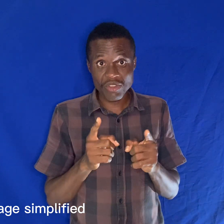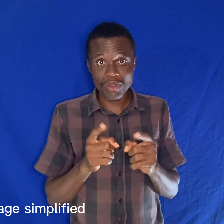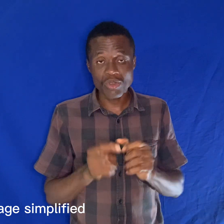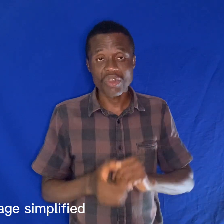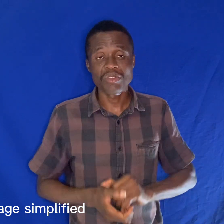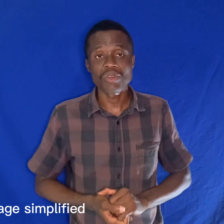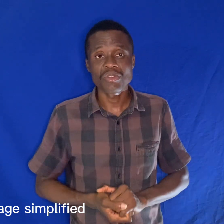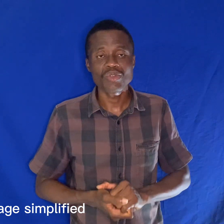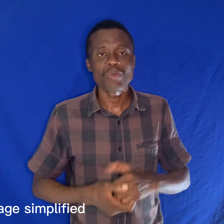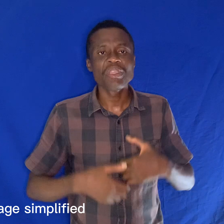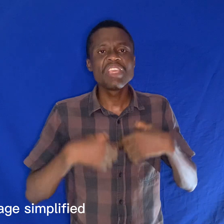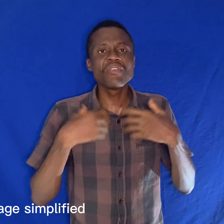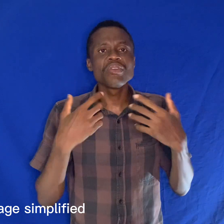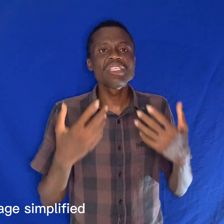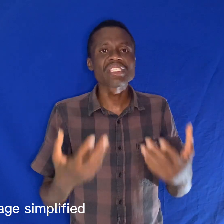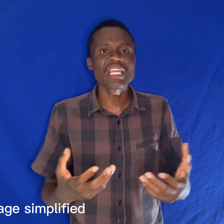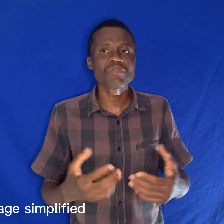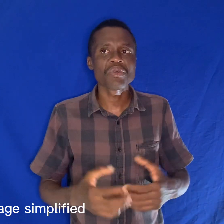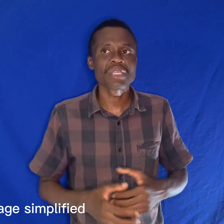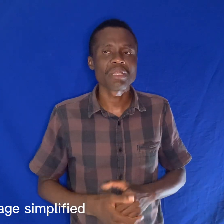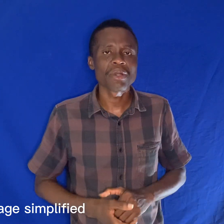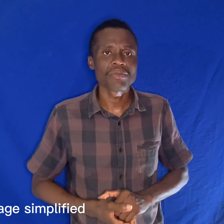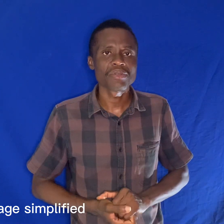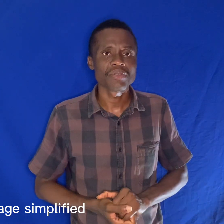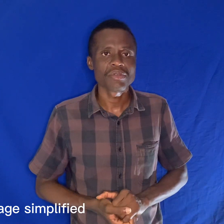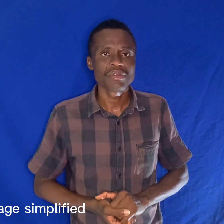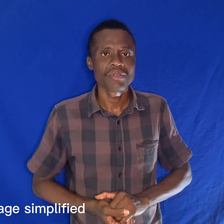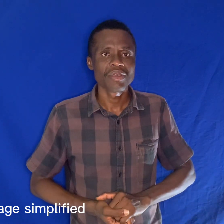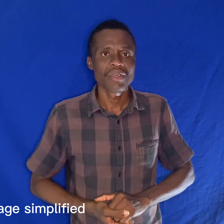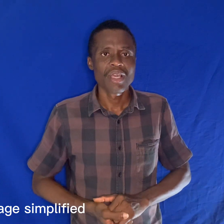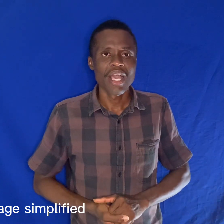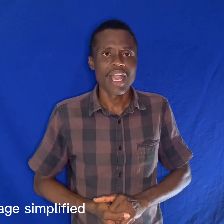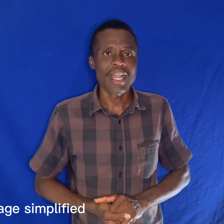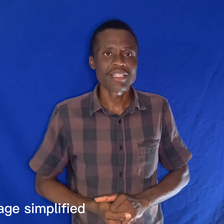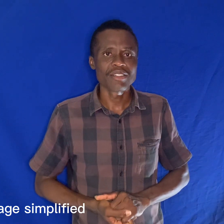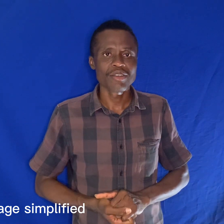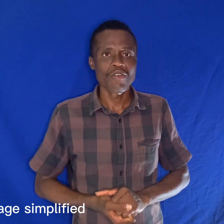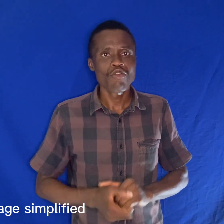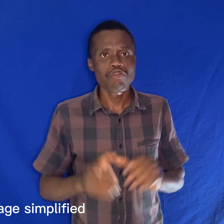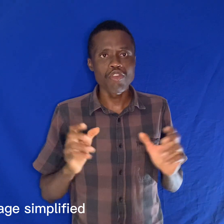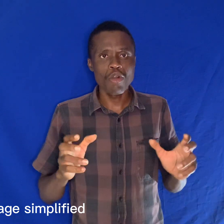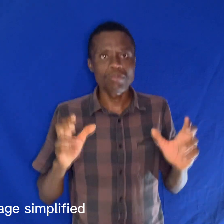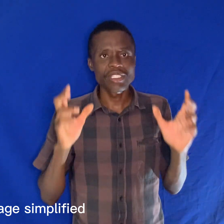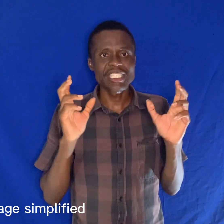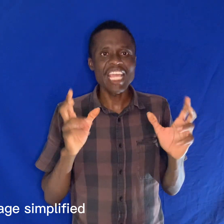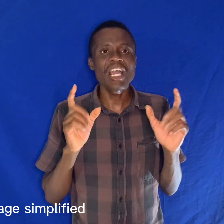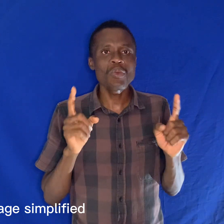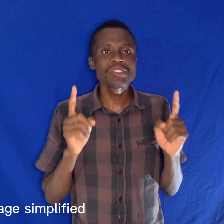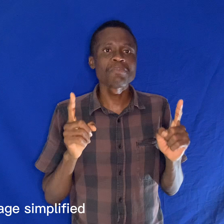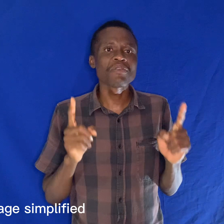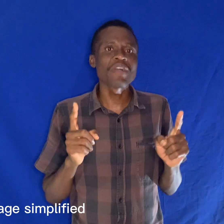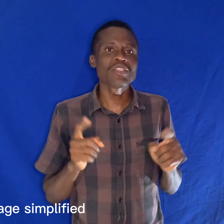those questions. We'll be giving you the signs for those animals. And from Sign Language Simplified